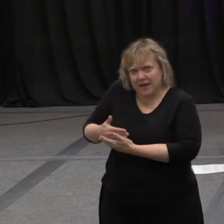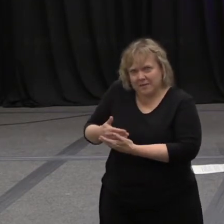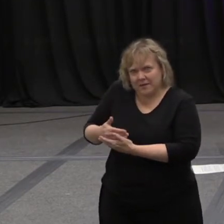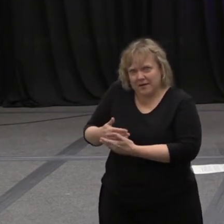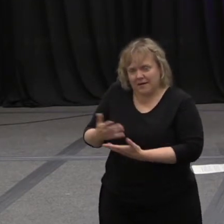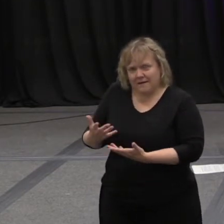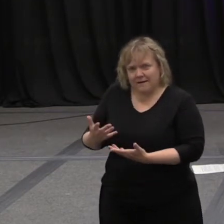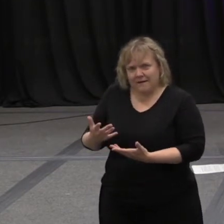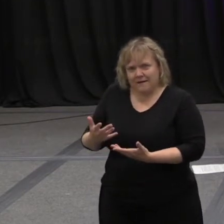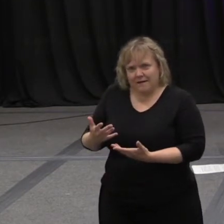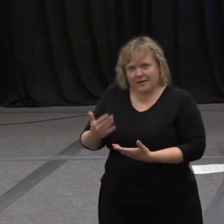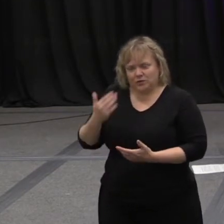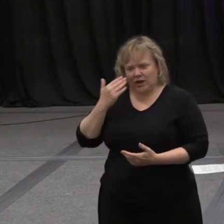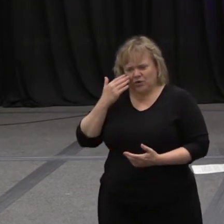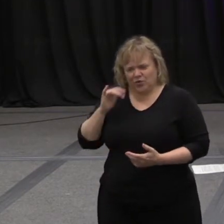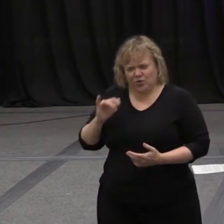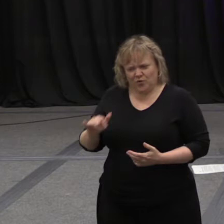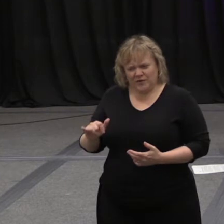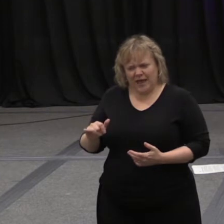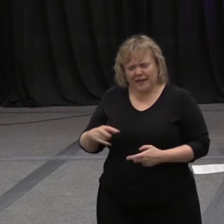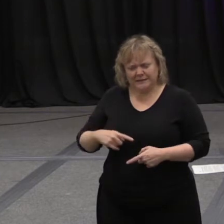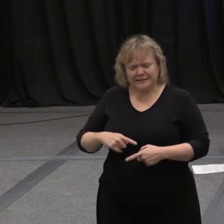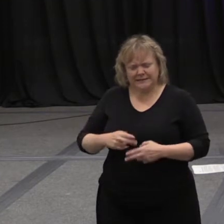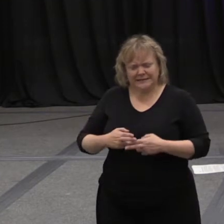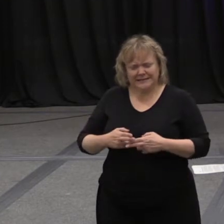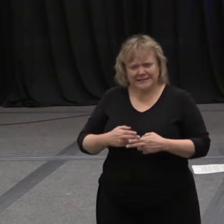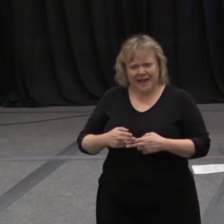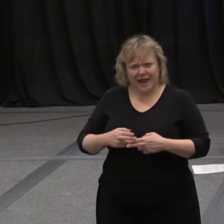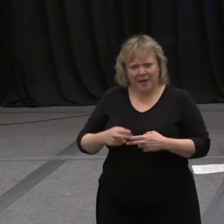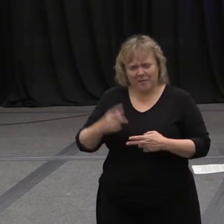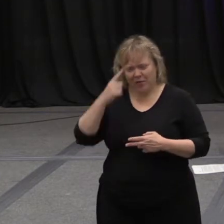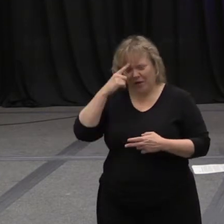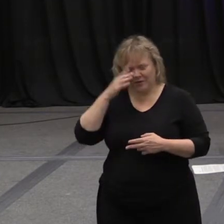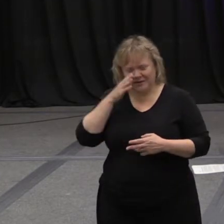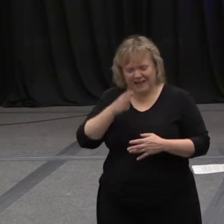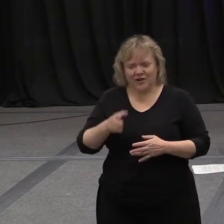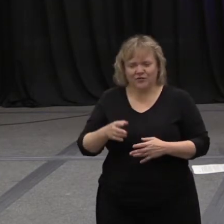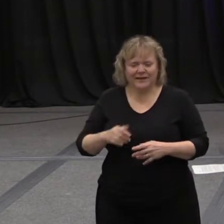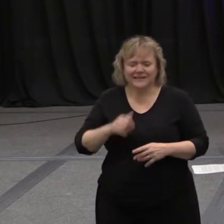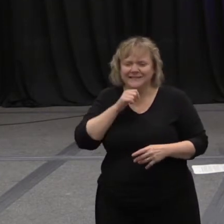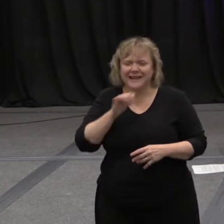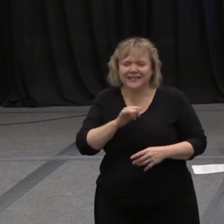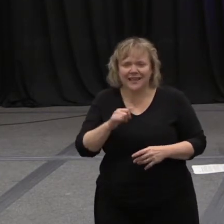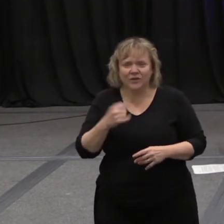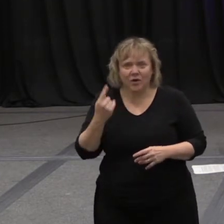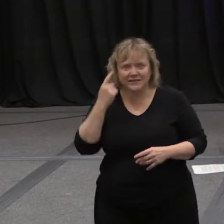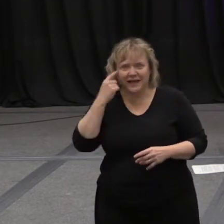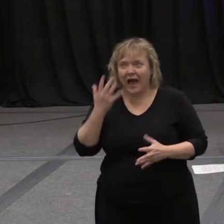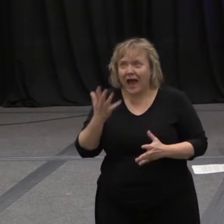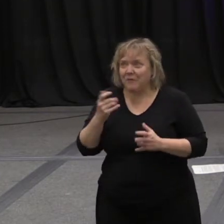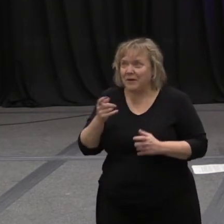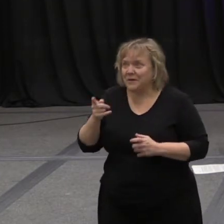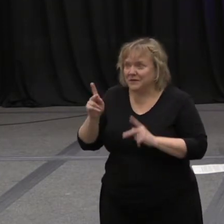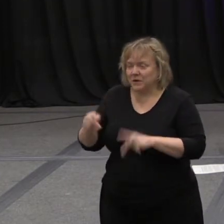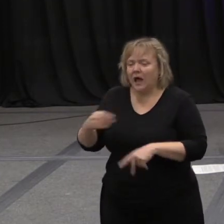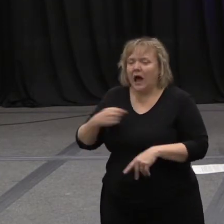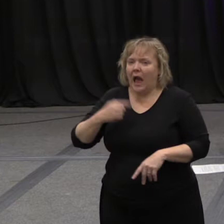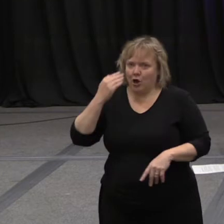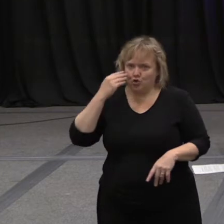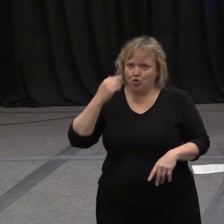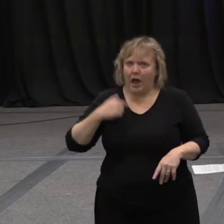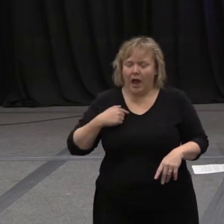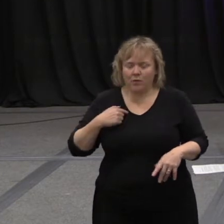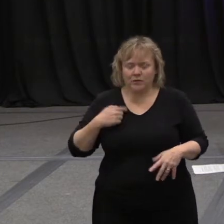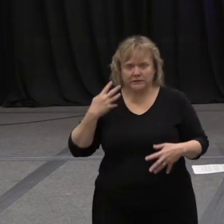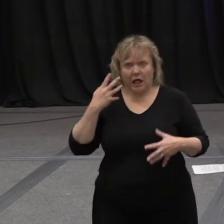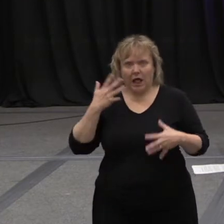So I knew it was temporary insanity, because you don't at 40 all of a sudden think, I want a baby with this person, right? So I recognized it as a mania. I was just finally free.